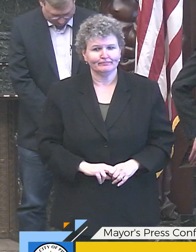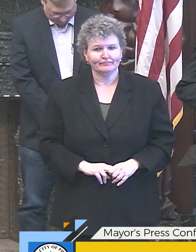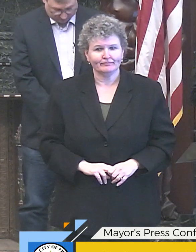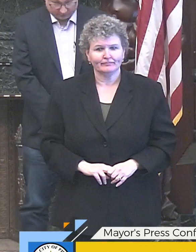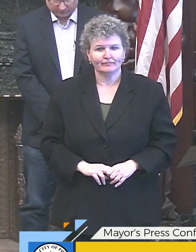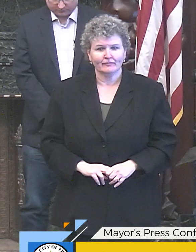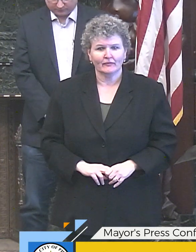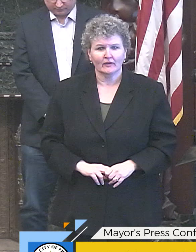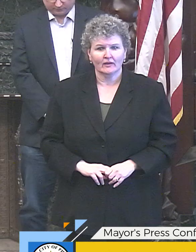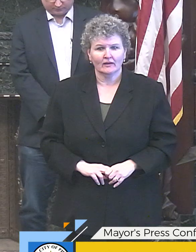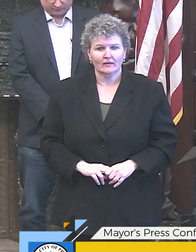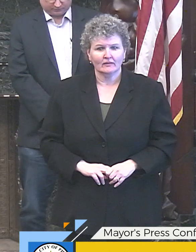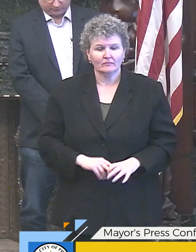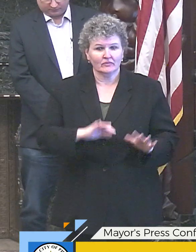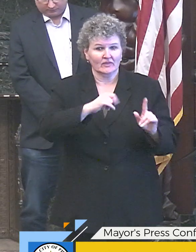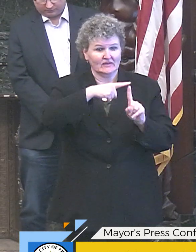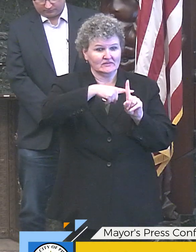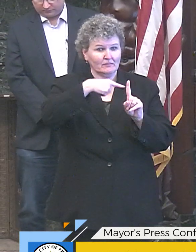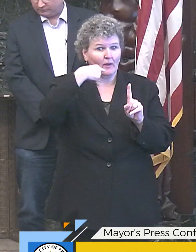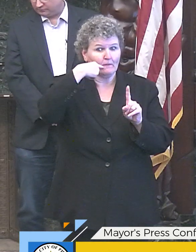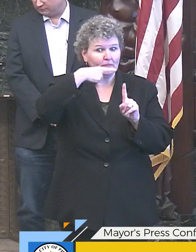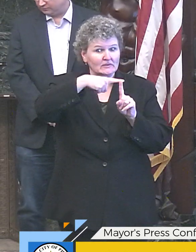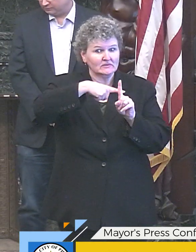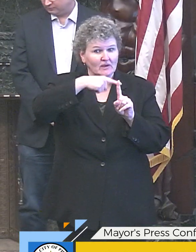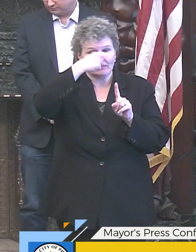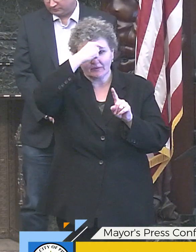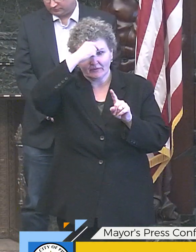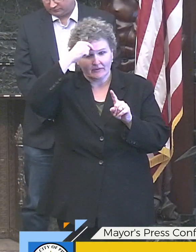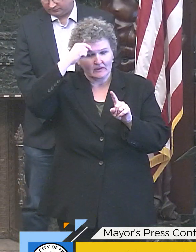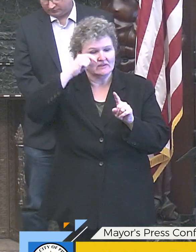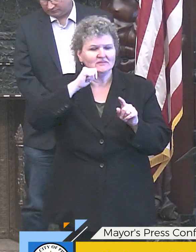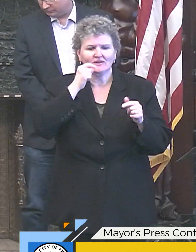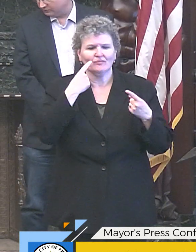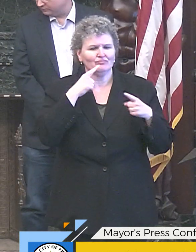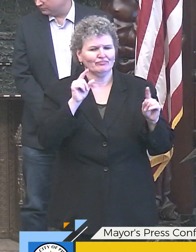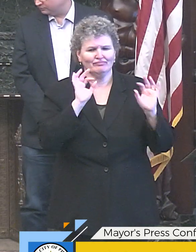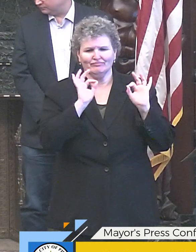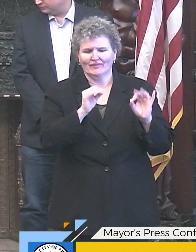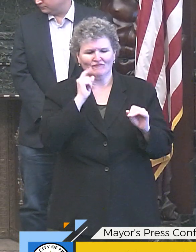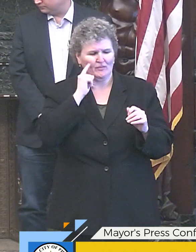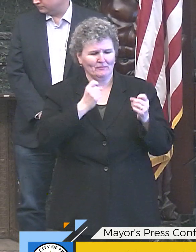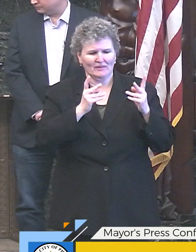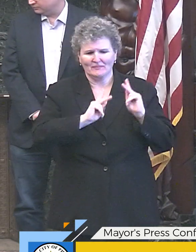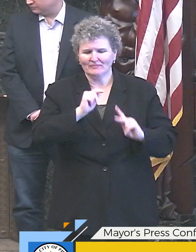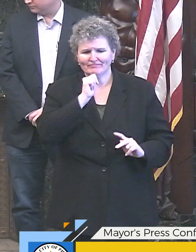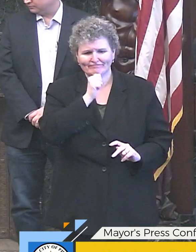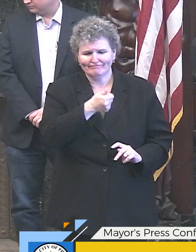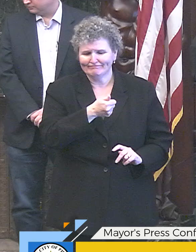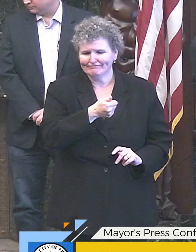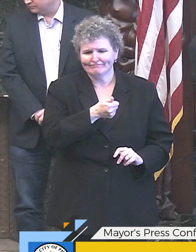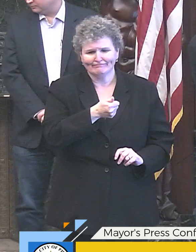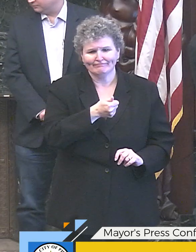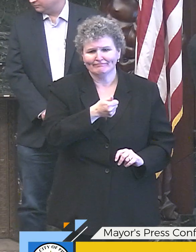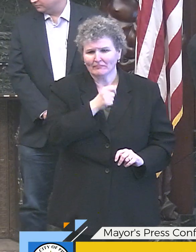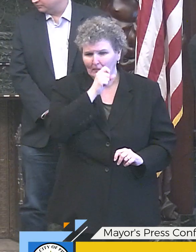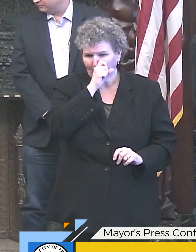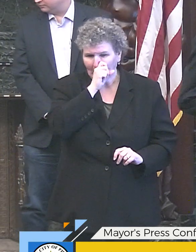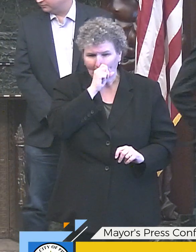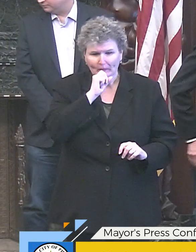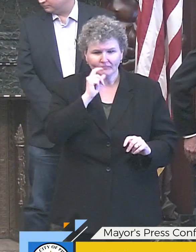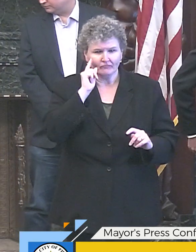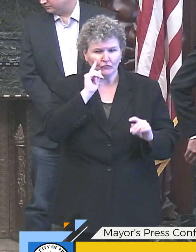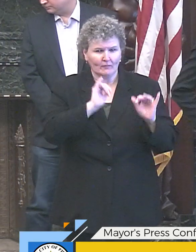Taking temperatures isn't terribly effective for most people because many people start the infection with other symptoms other than